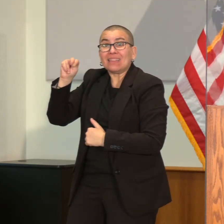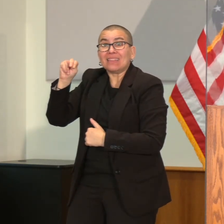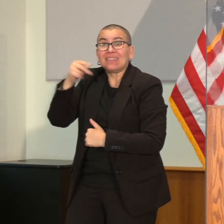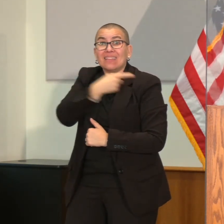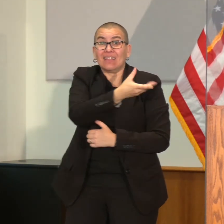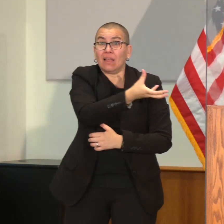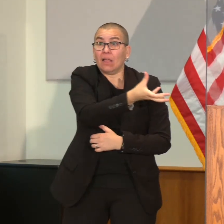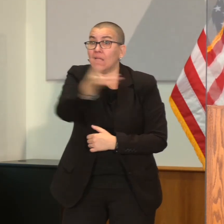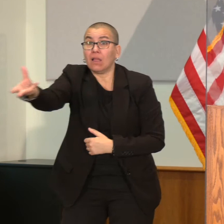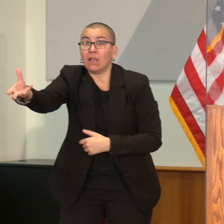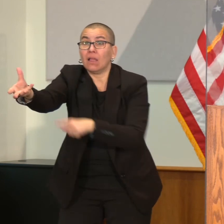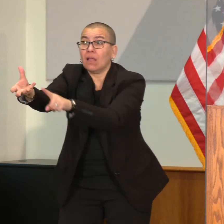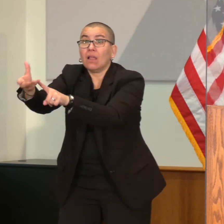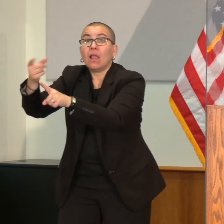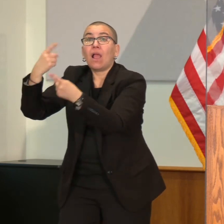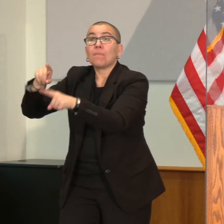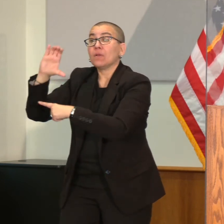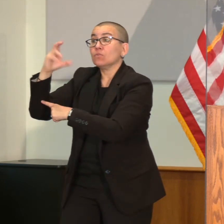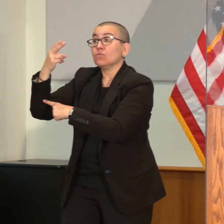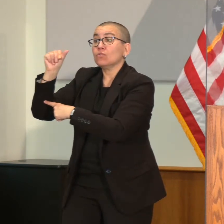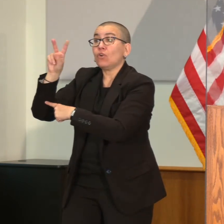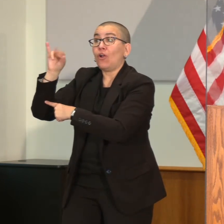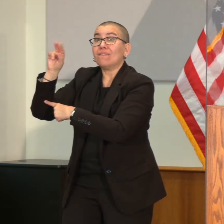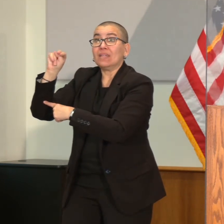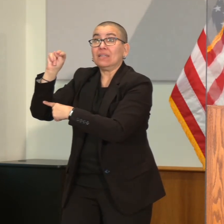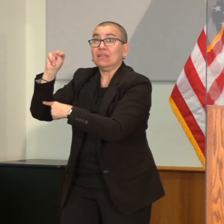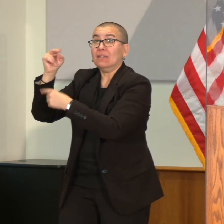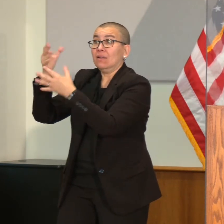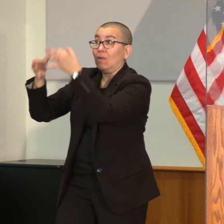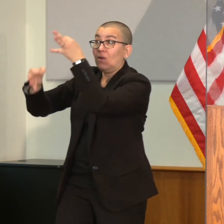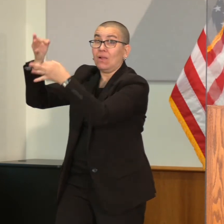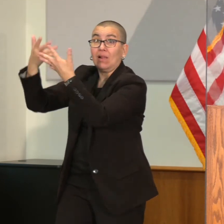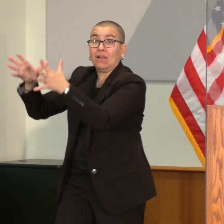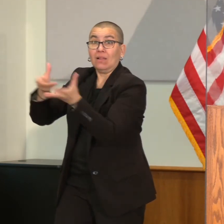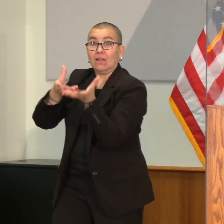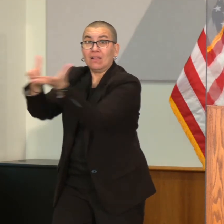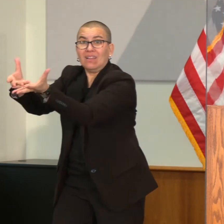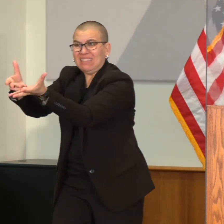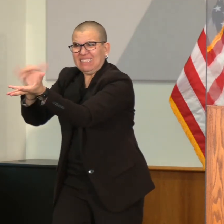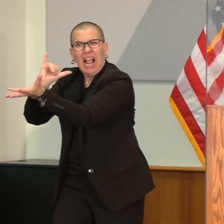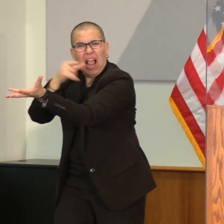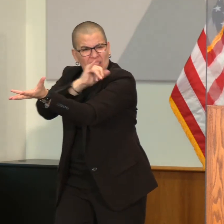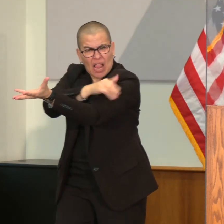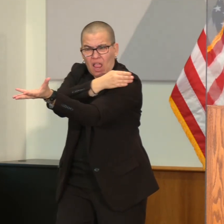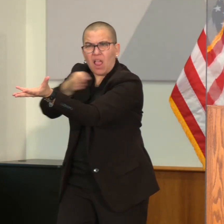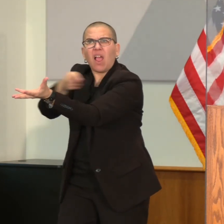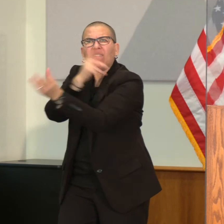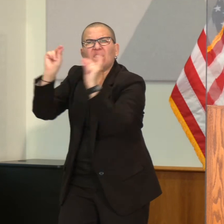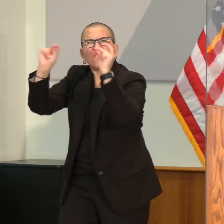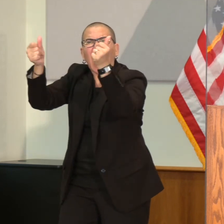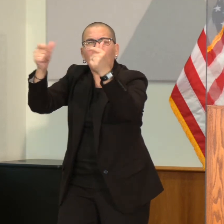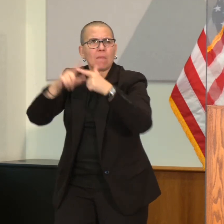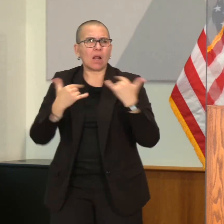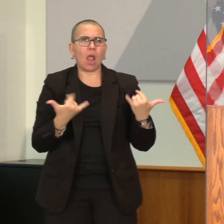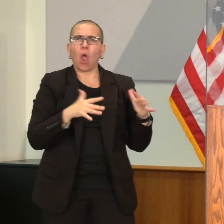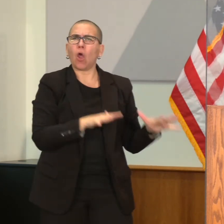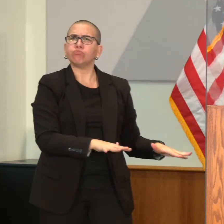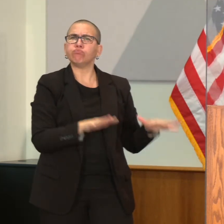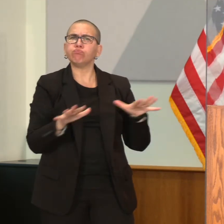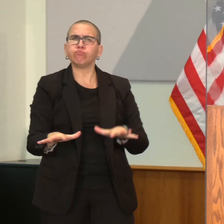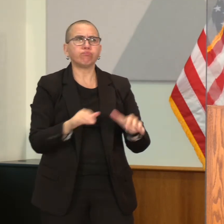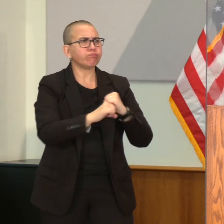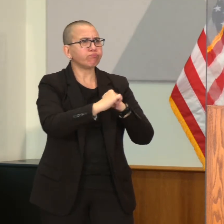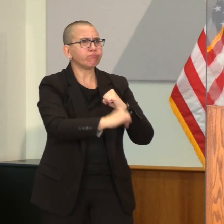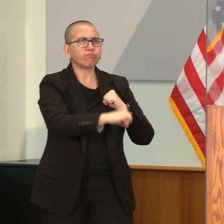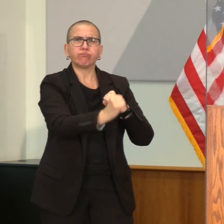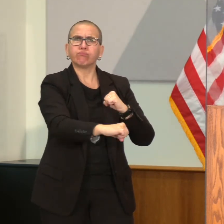trial. We need to act with the same urgency to pass police reform. There's incredible support and